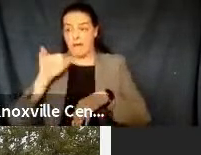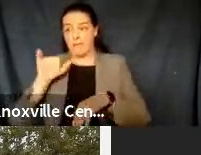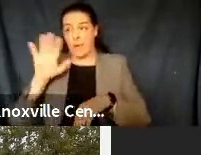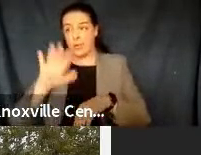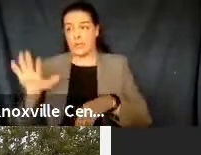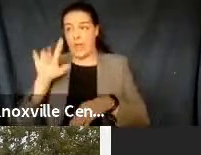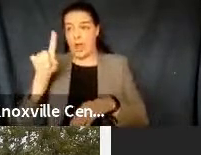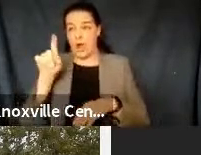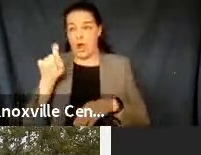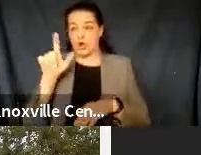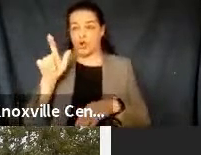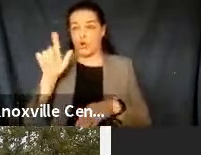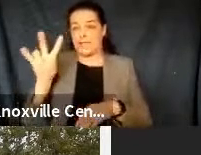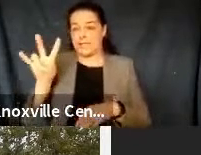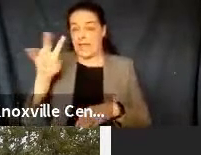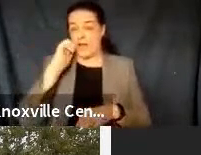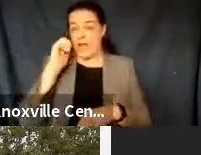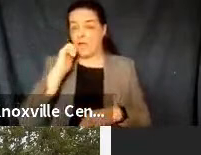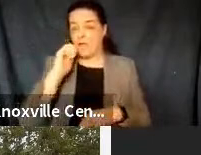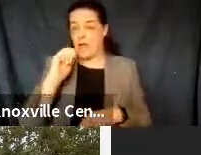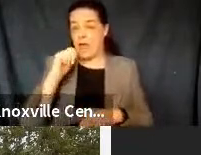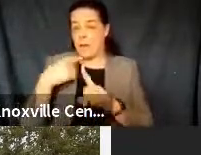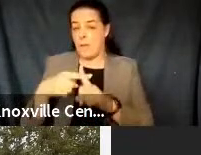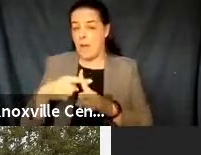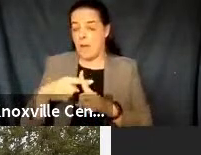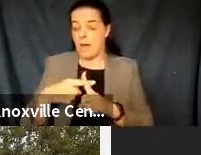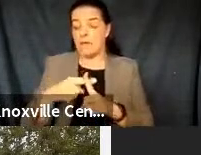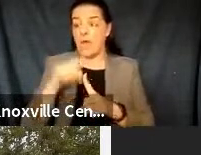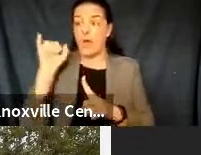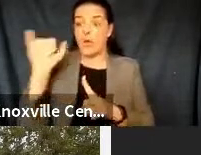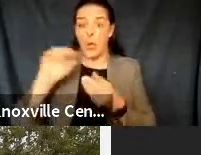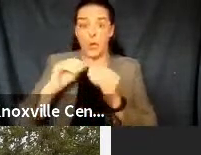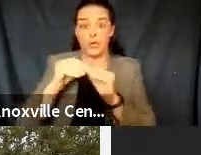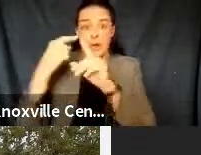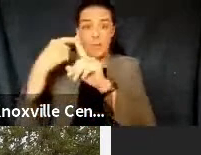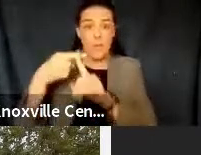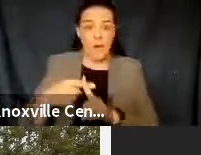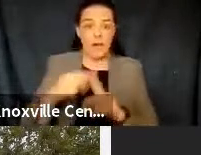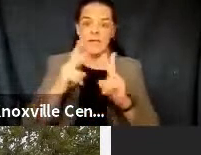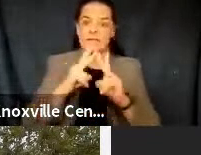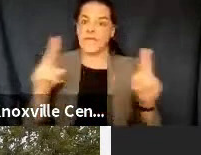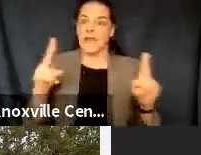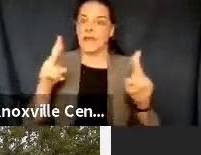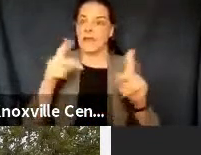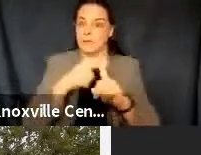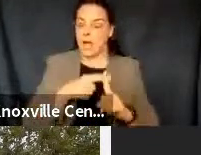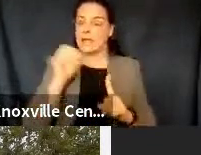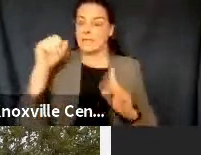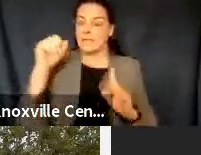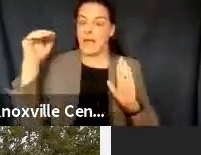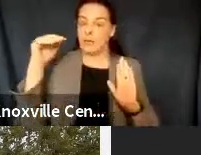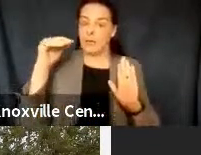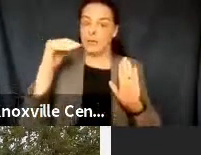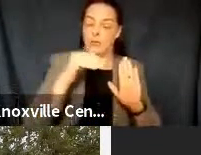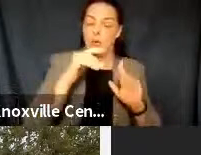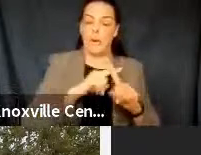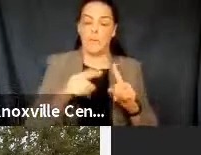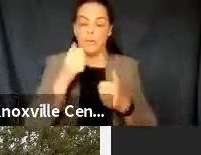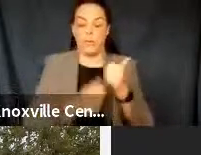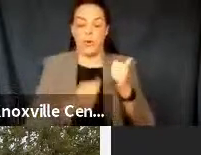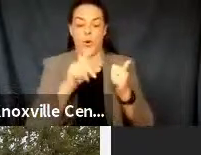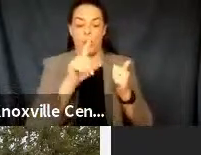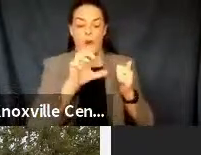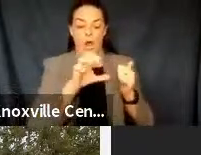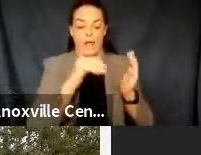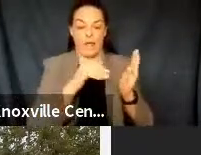around 127. As encouraging as these numbers are, and they are very encouraging, the new cases per 100,000 and the